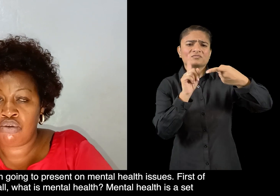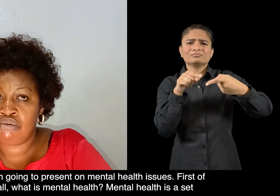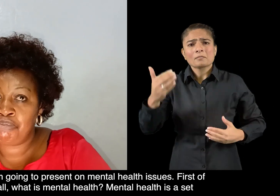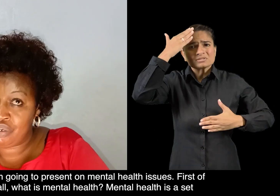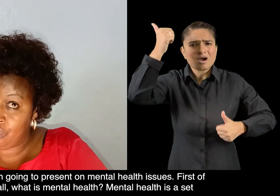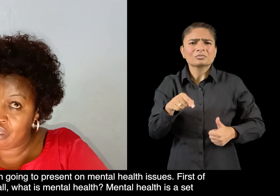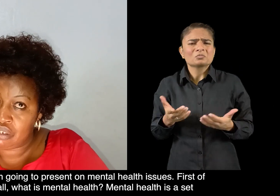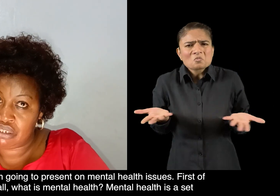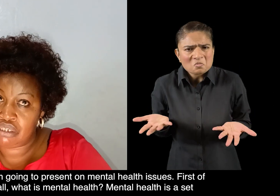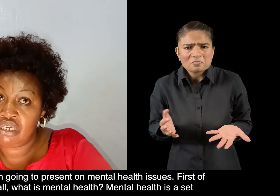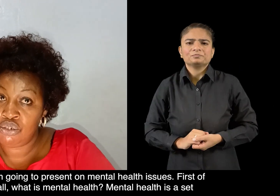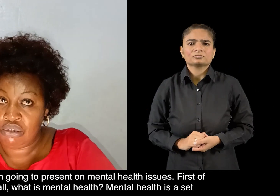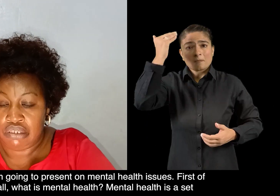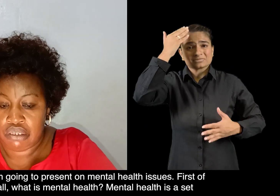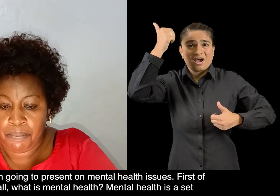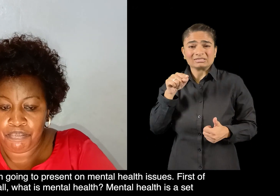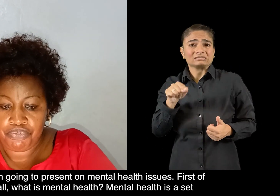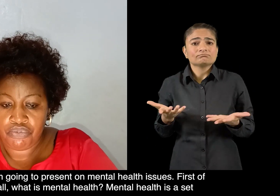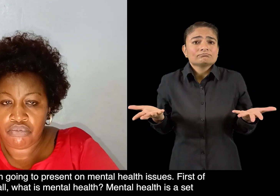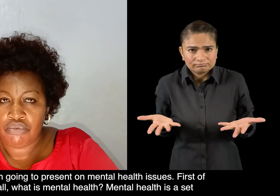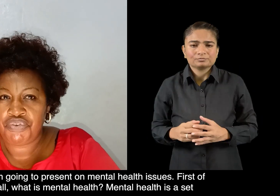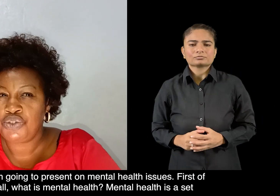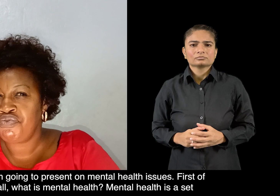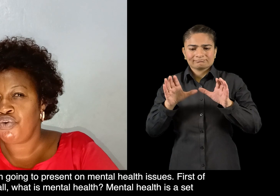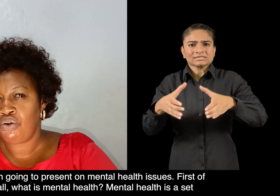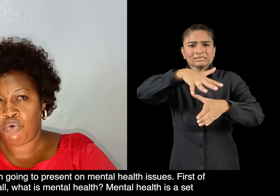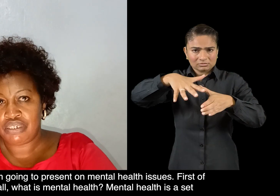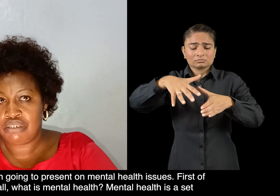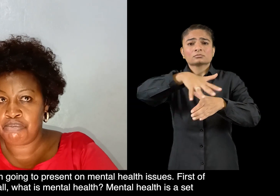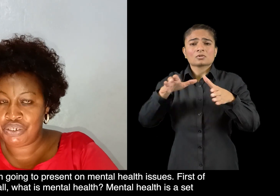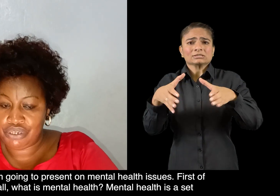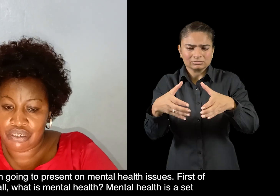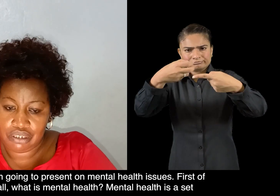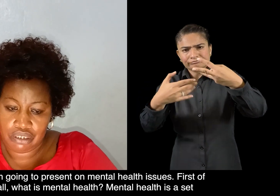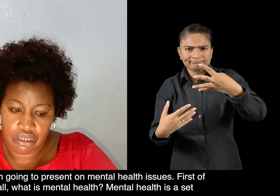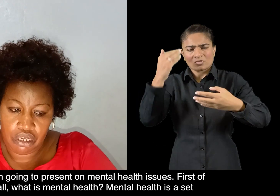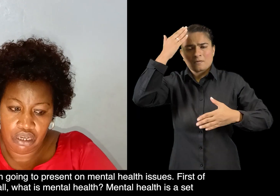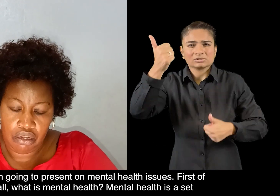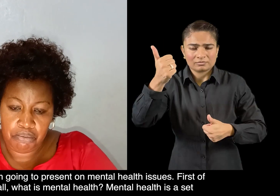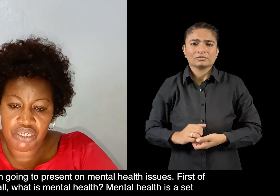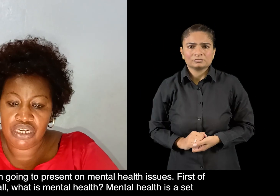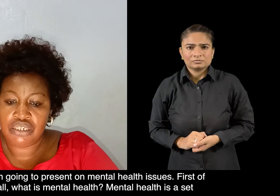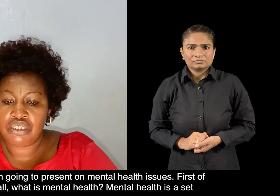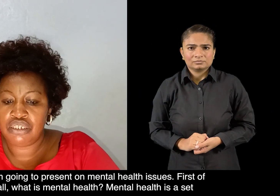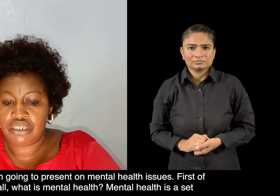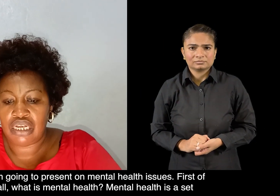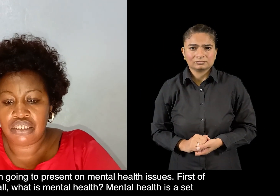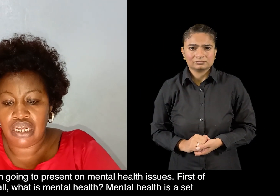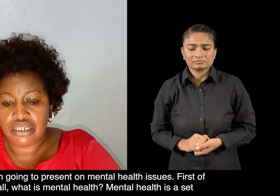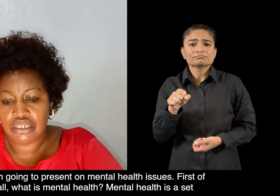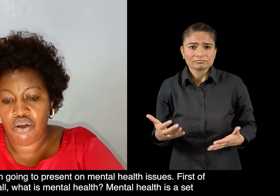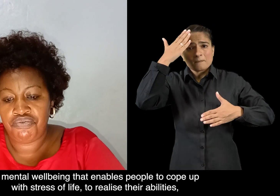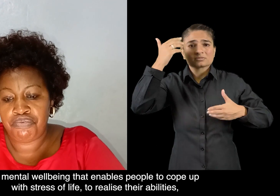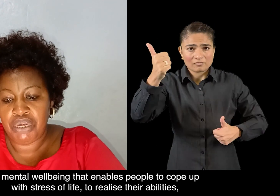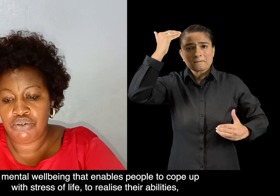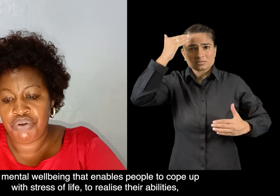present on mental health issues. First of all, what is mental health? Mental health is a